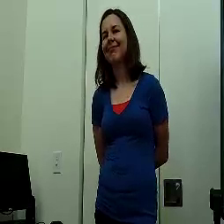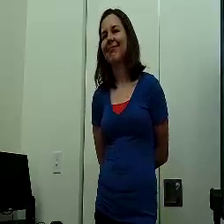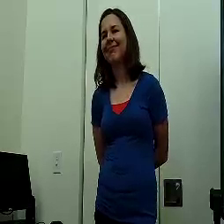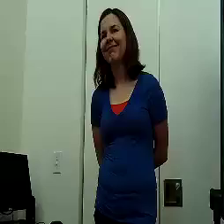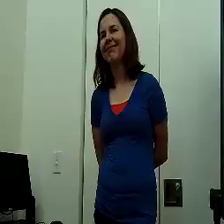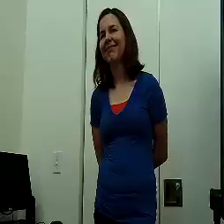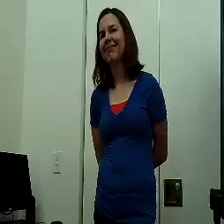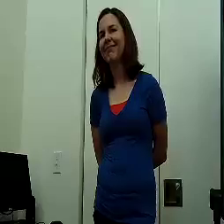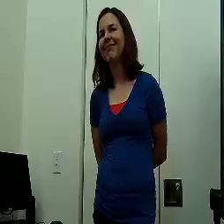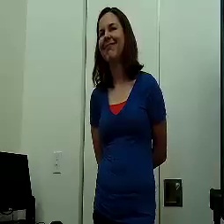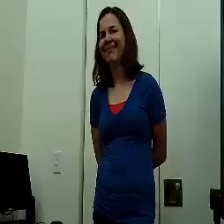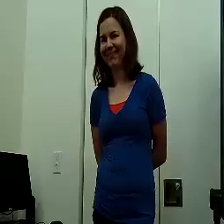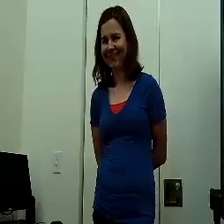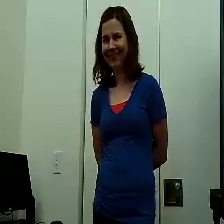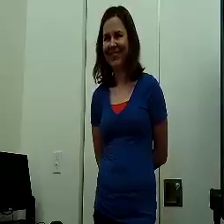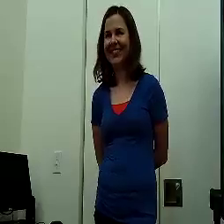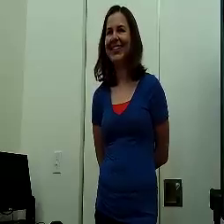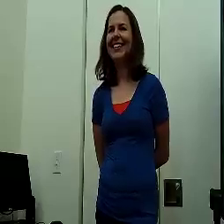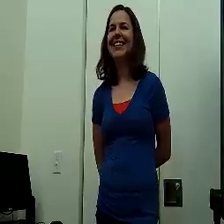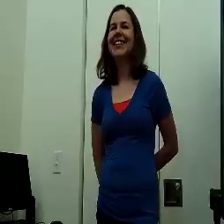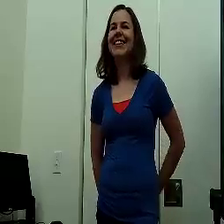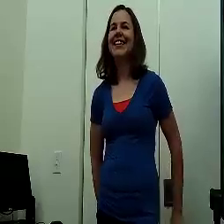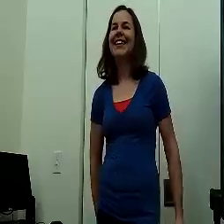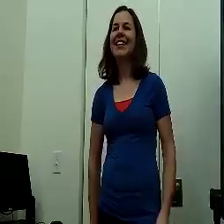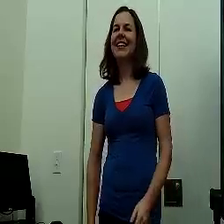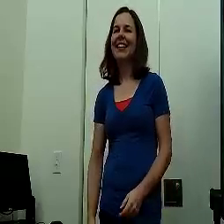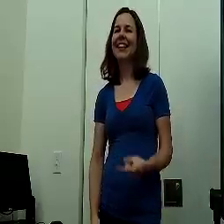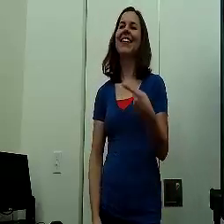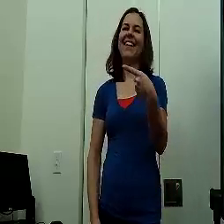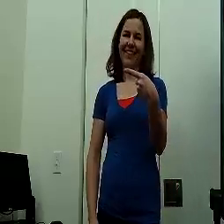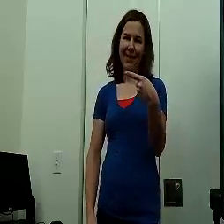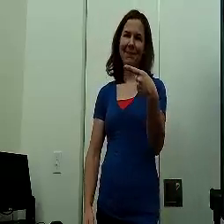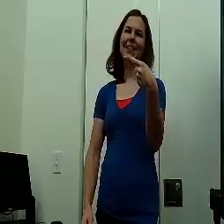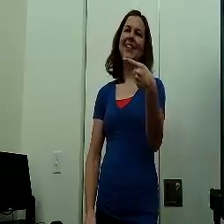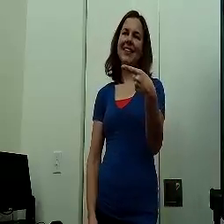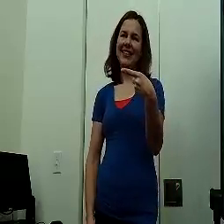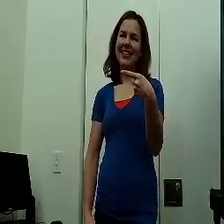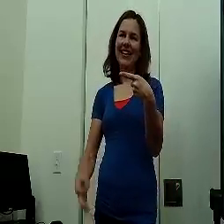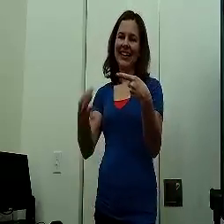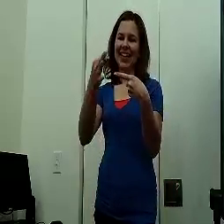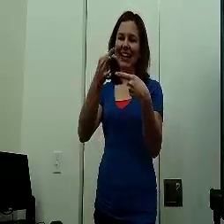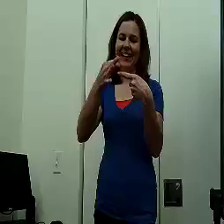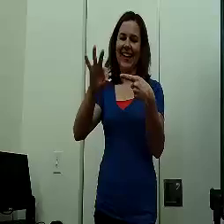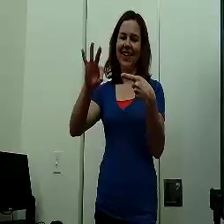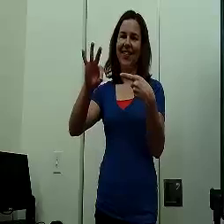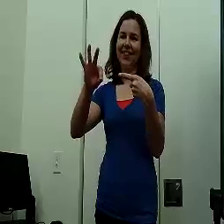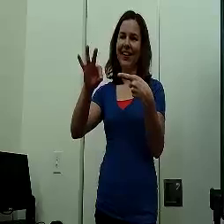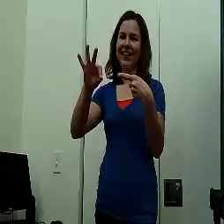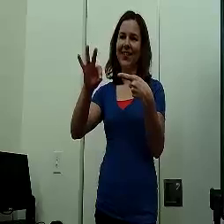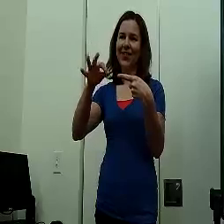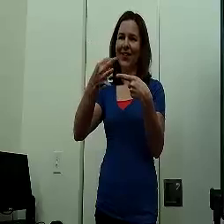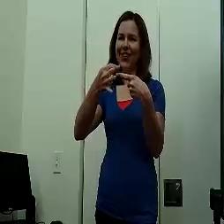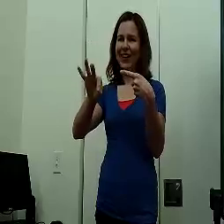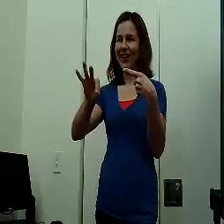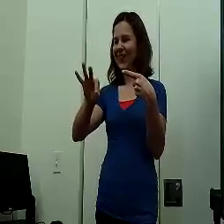It'd be the F Mhm. that flakes off of There you go. Yep. one finger. Exactly. An F that flakes off of one finger.